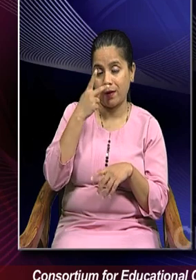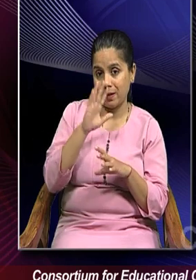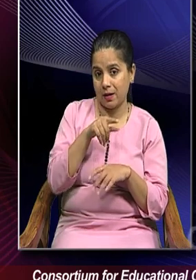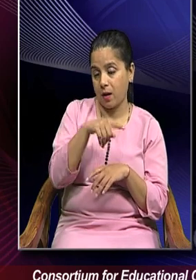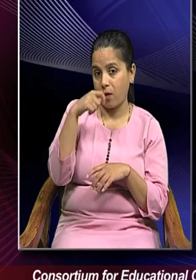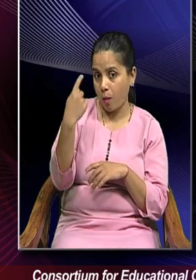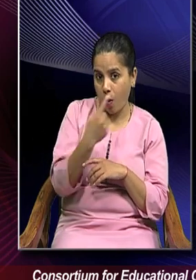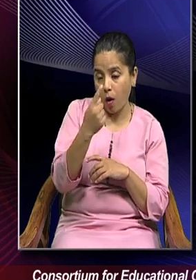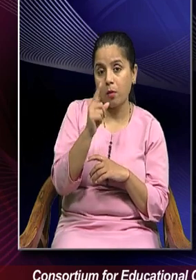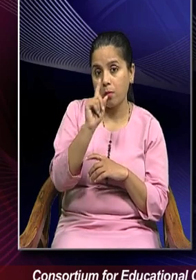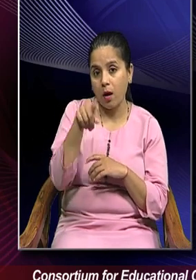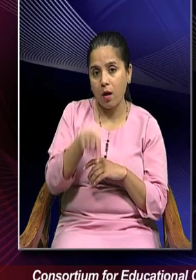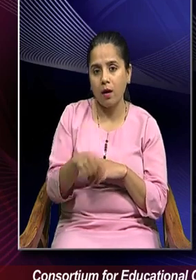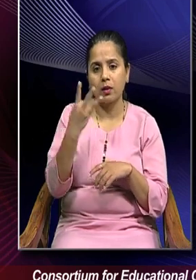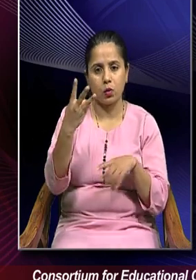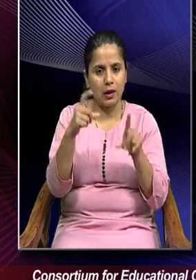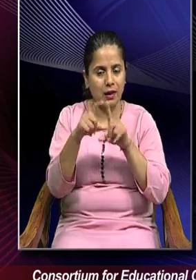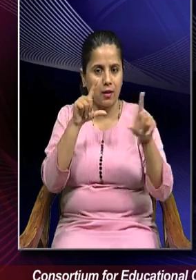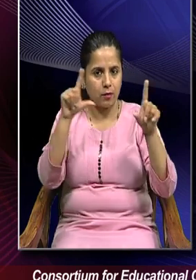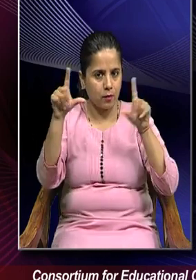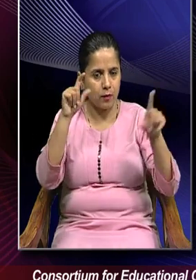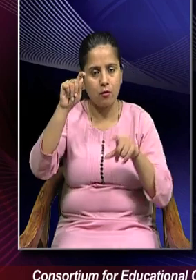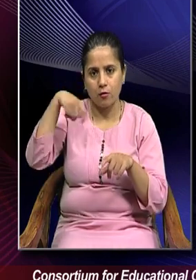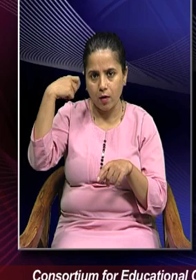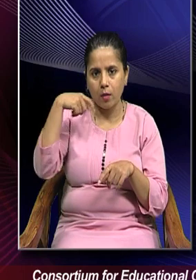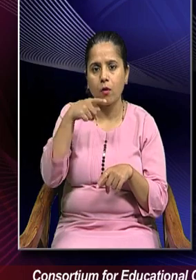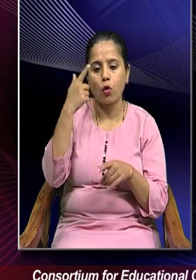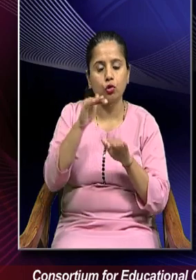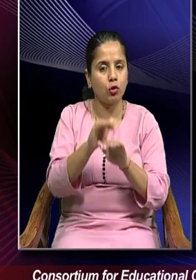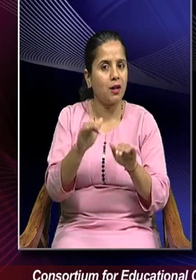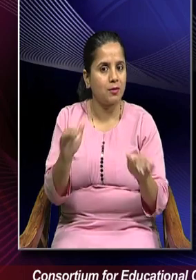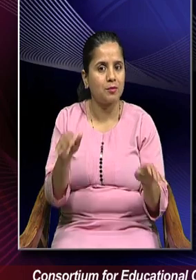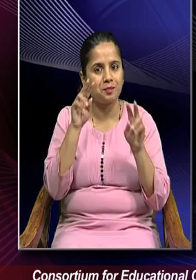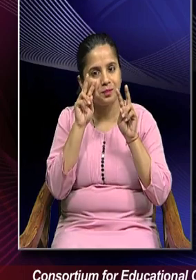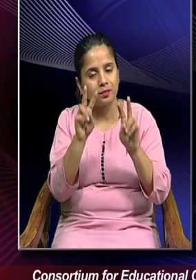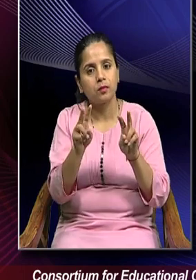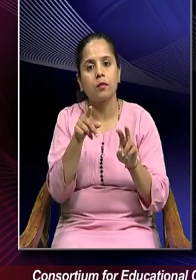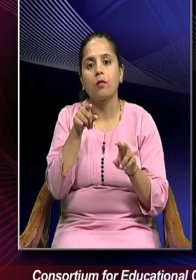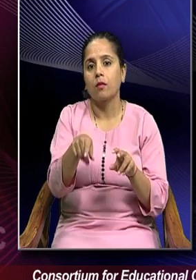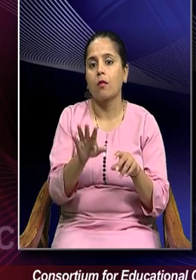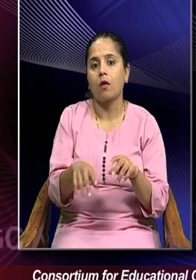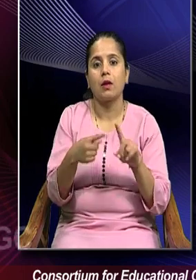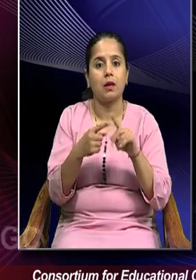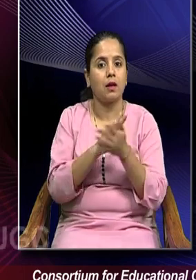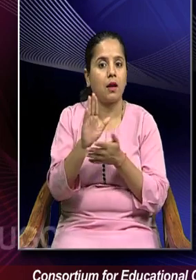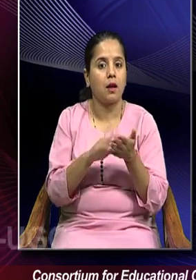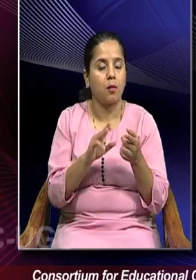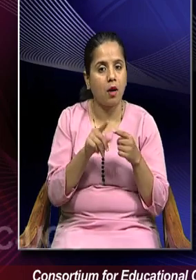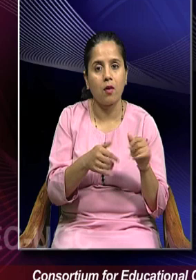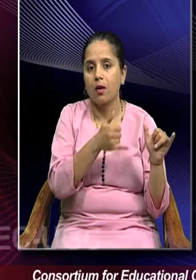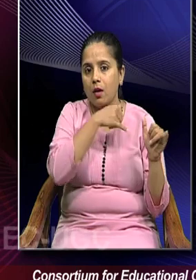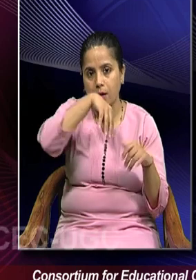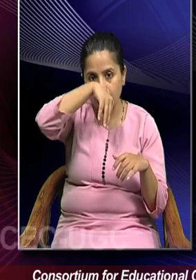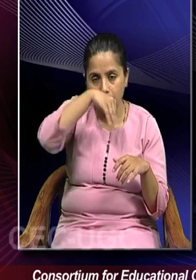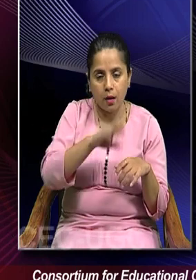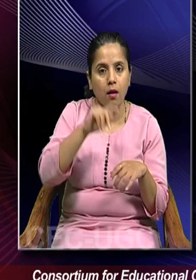these films, but even animation films which are made for children, and they have a lot of themes like Krishna, Ganesh,